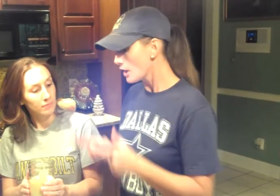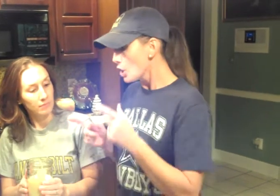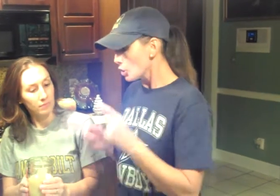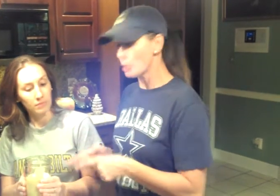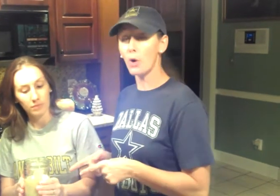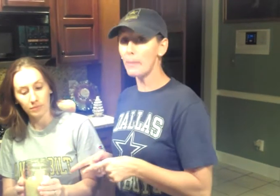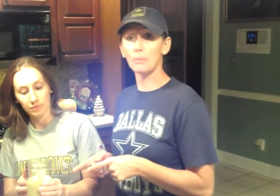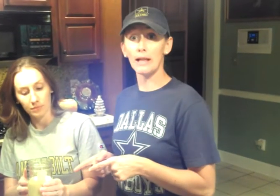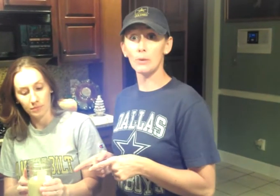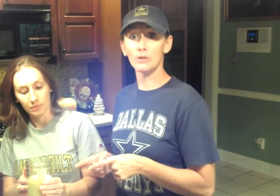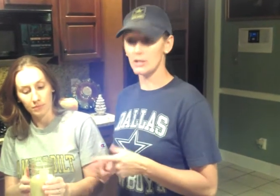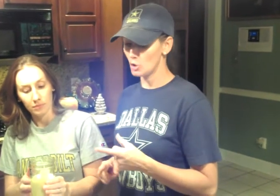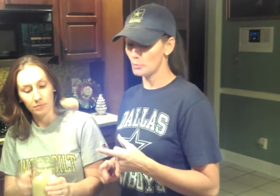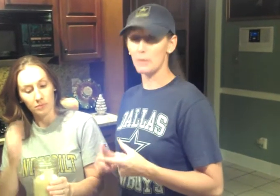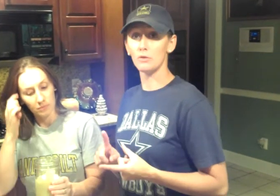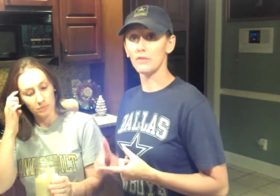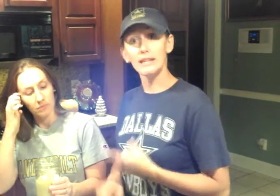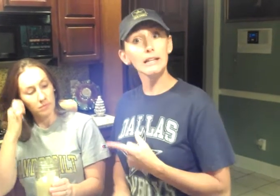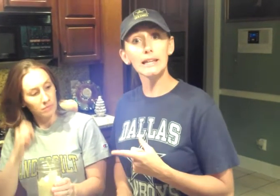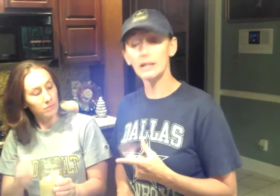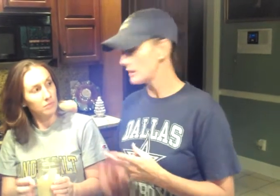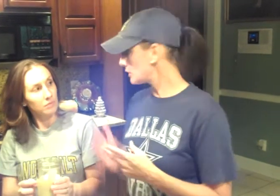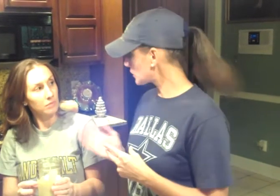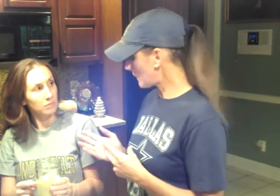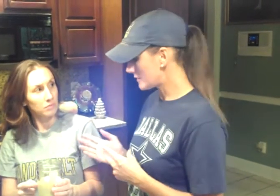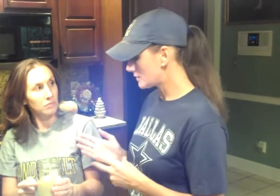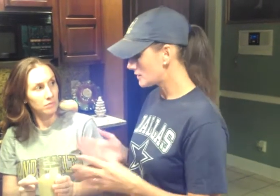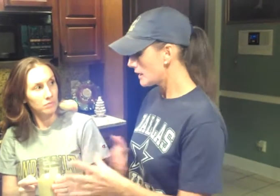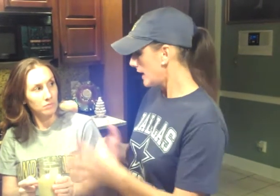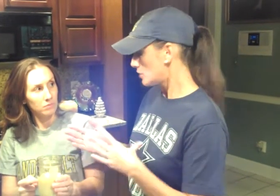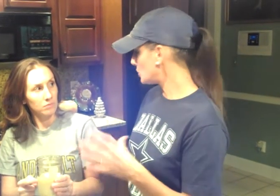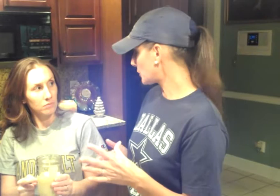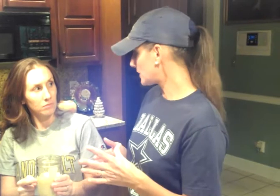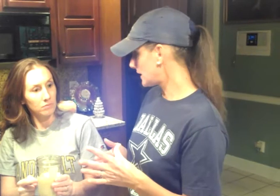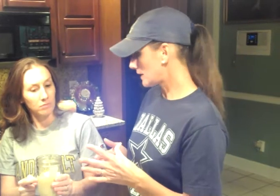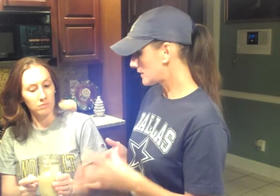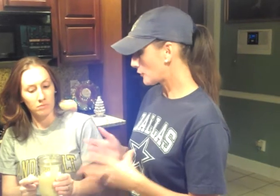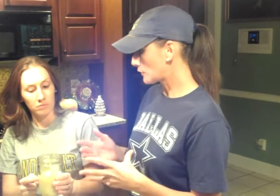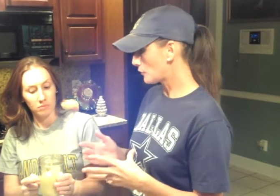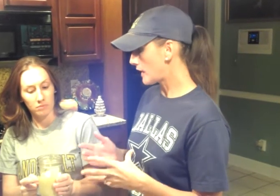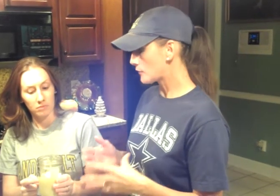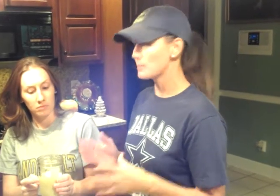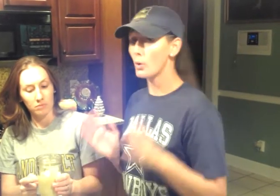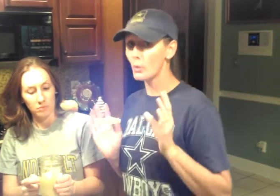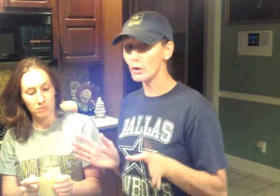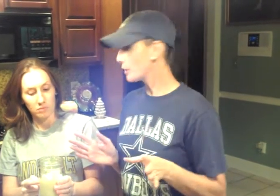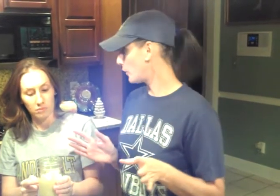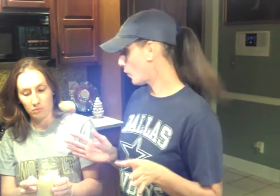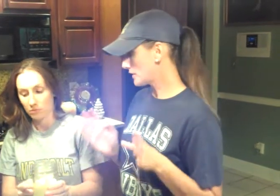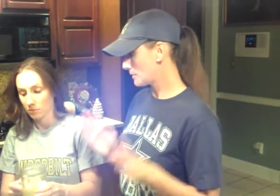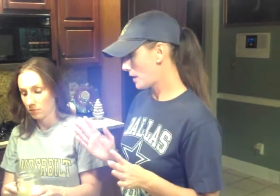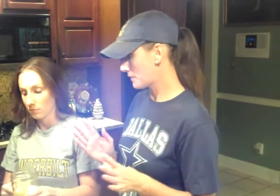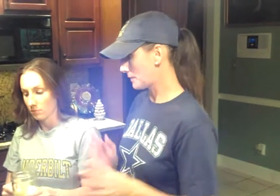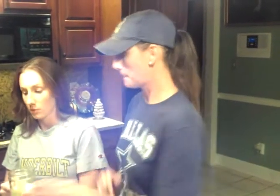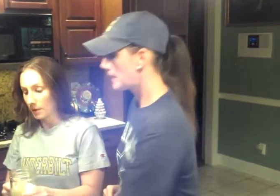You could probably play with this. You could probably put vanilla in it and different spices and do different things like that for different flavors. But what we're gonna go for is the pumpkin. Okay.